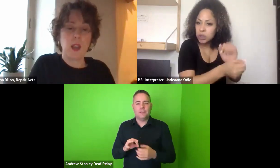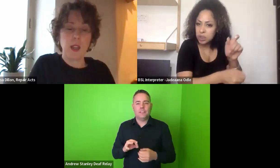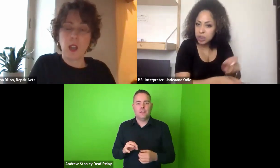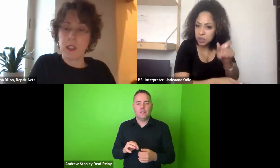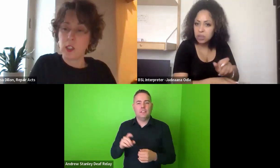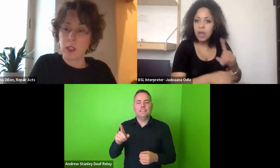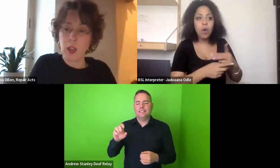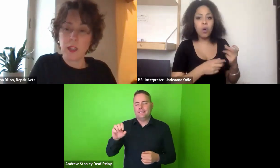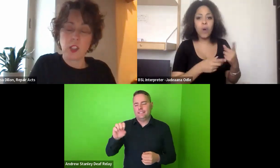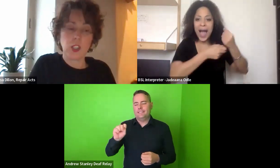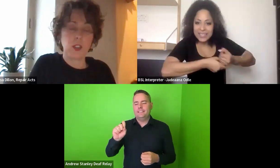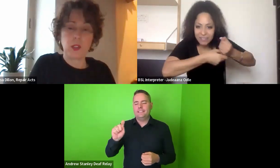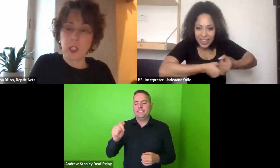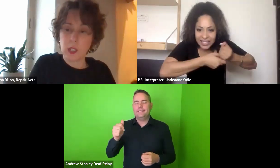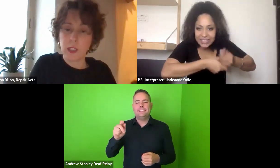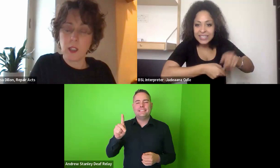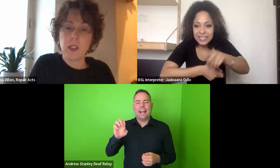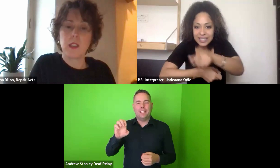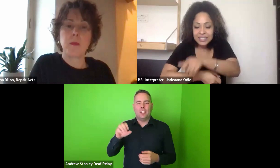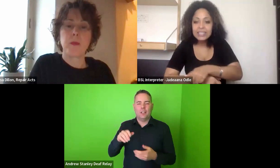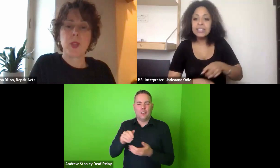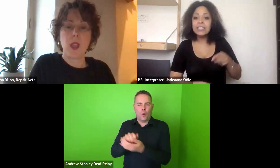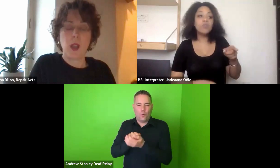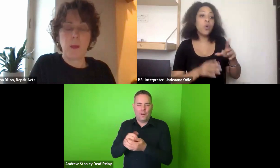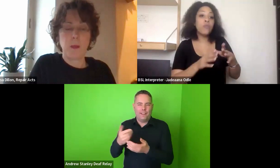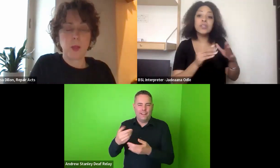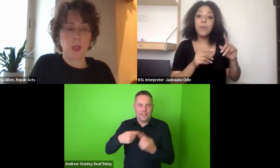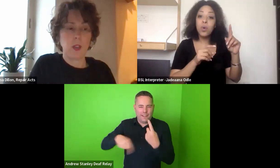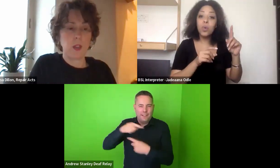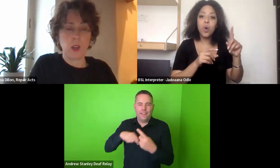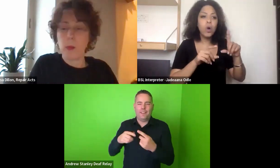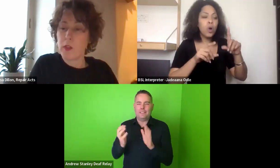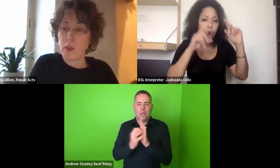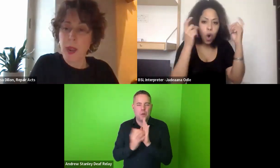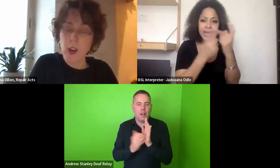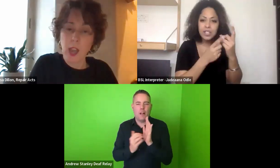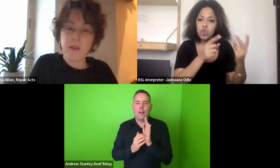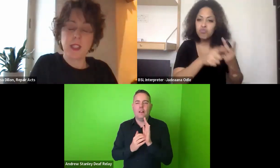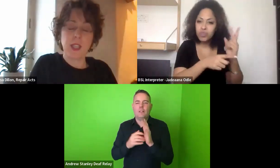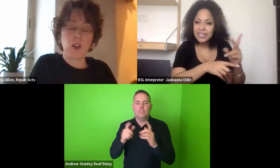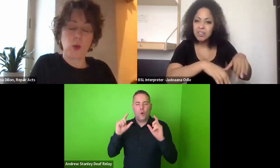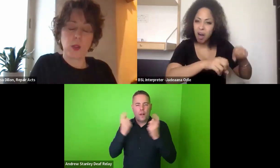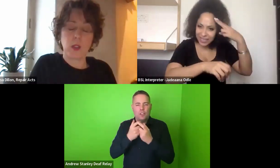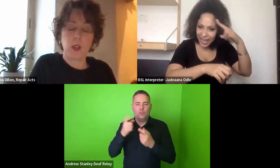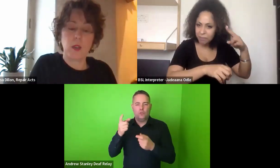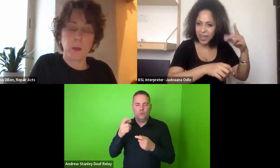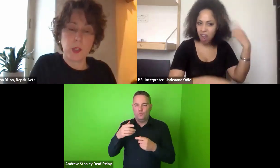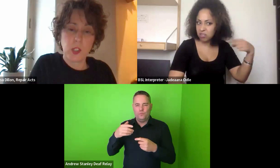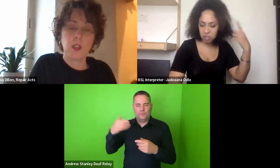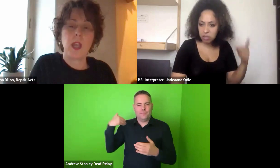activists, colleagues such as Restart in London, and a number of the repair cafes then